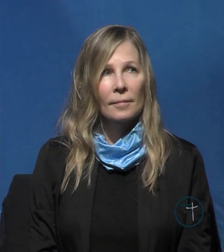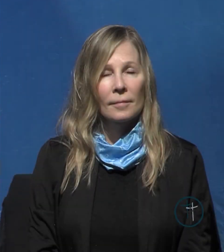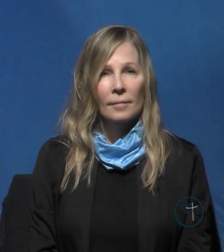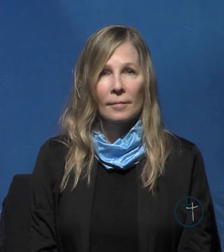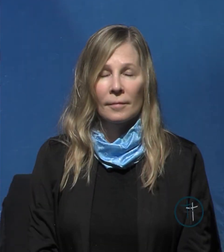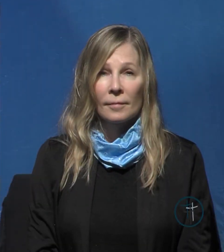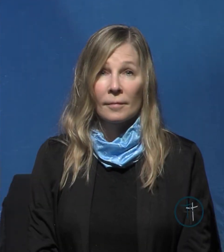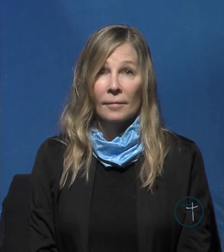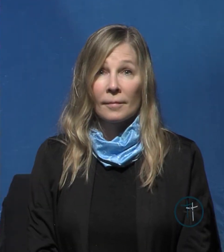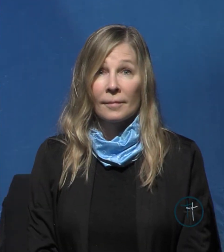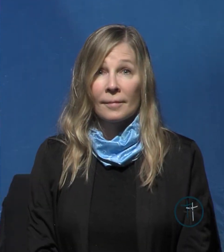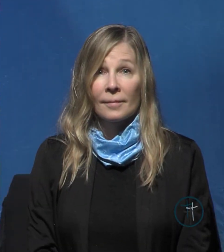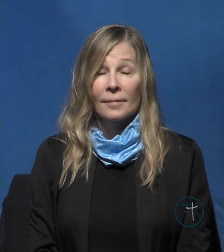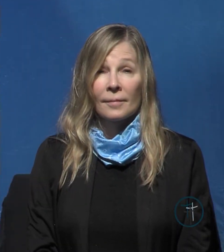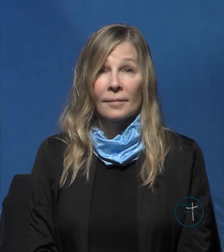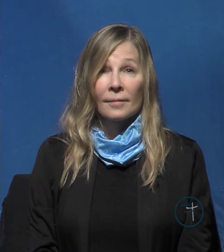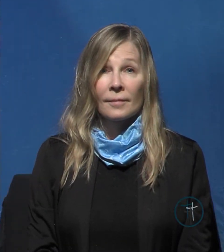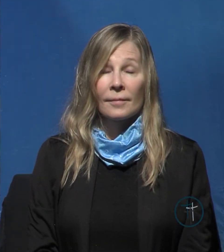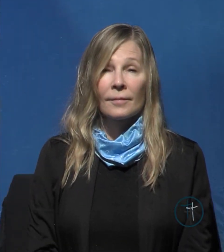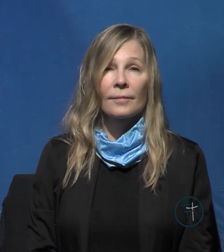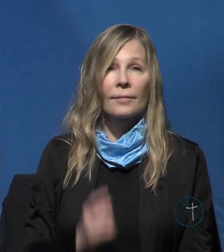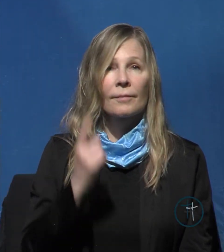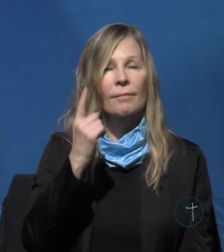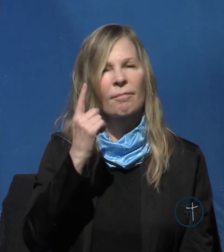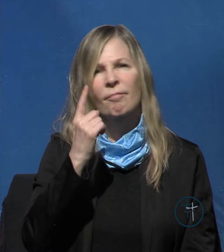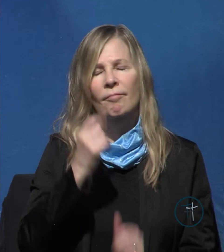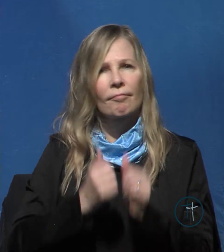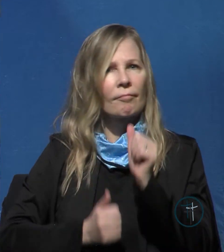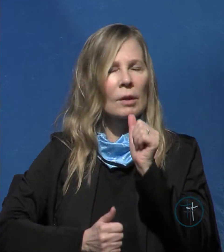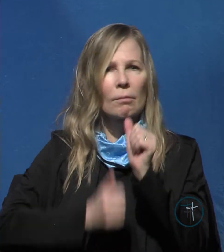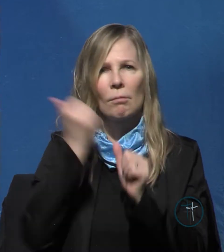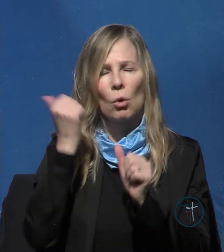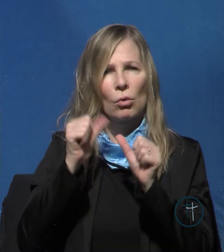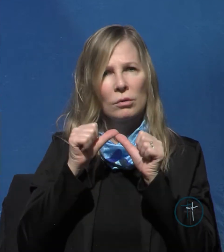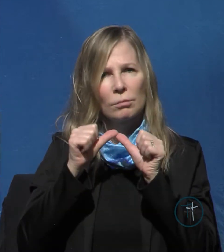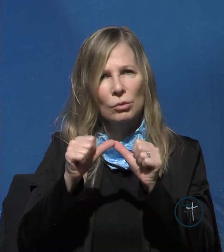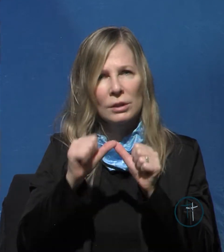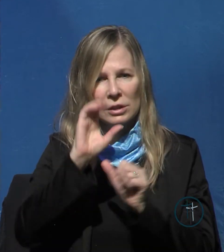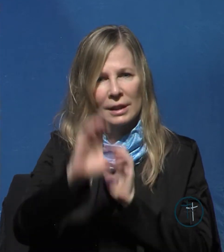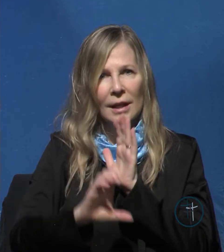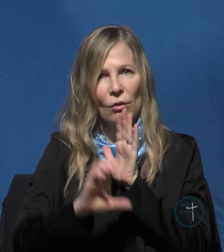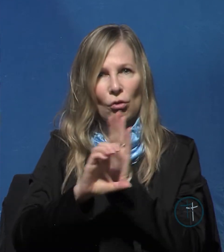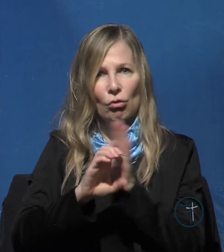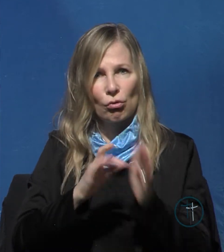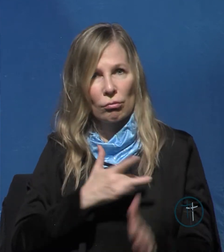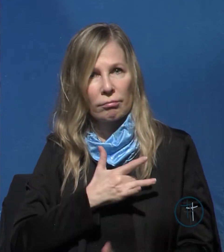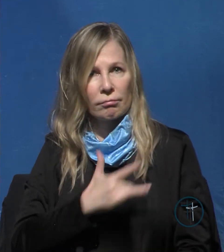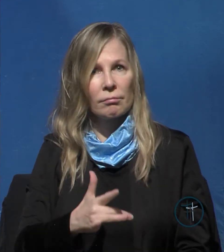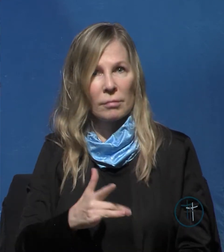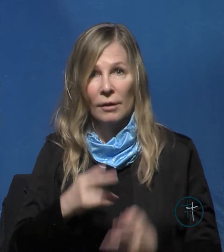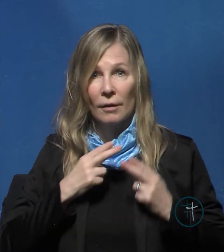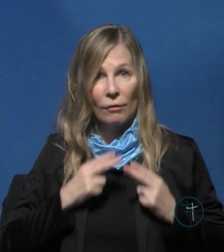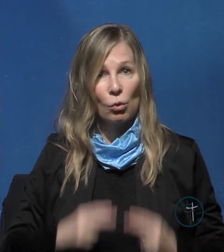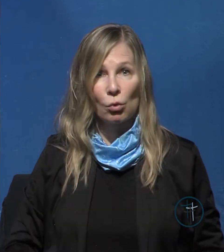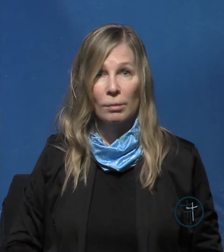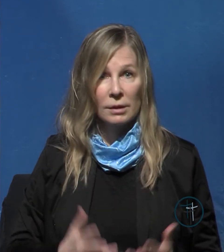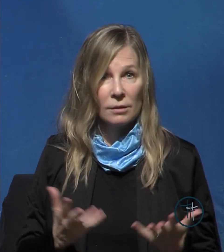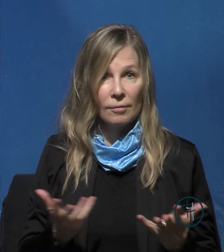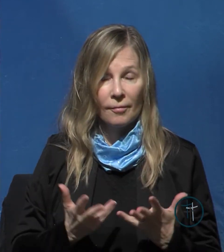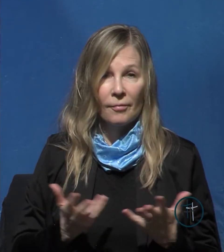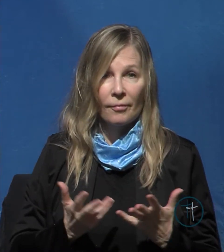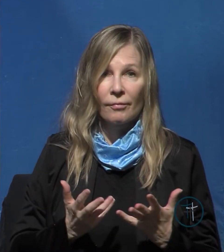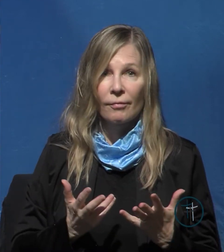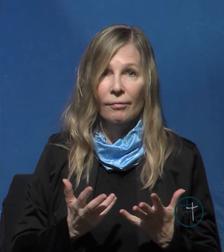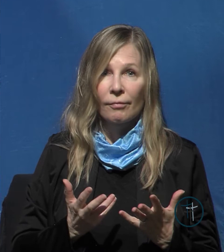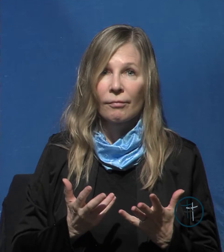One of the most consistent and persistent character traits of human beings has